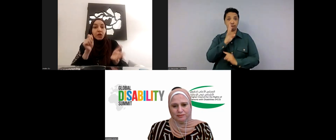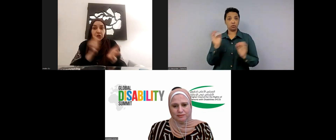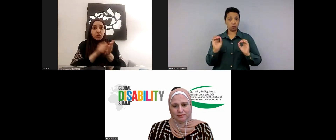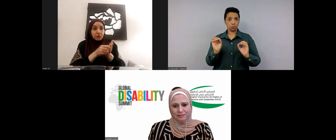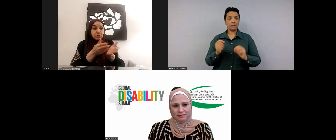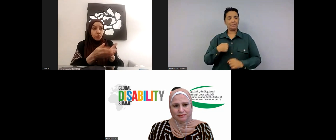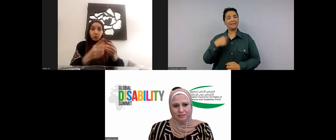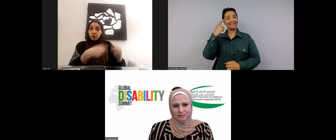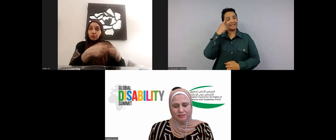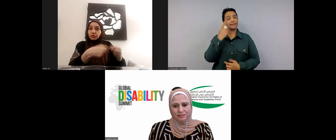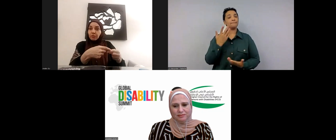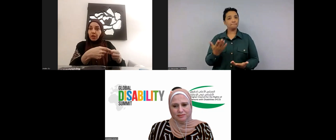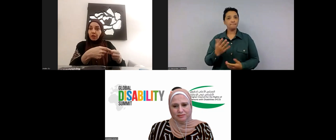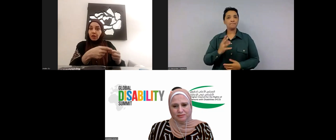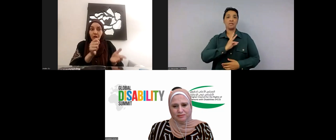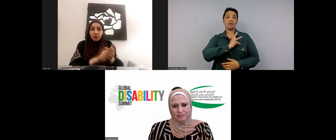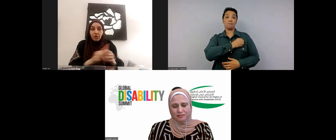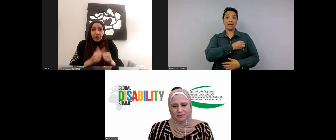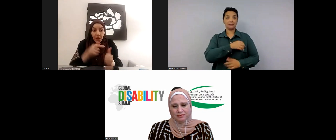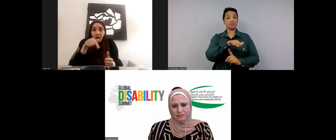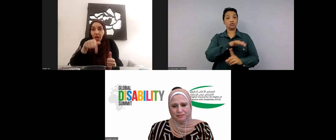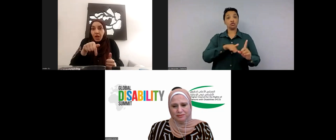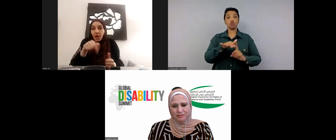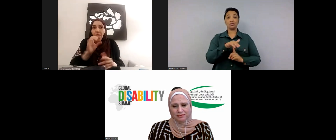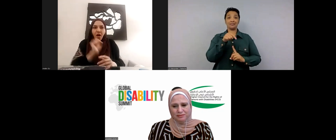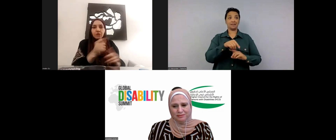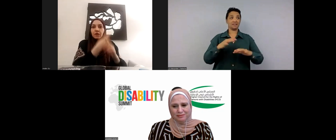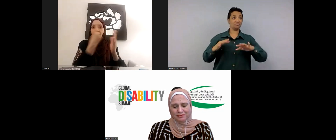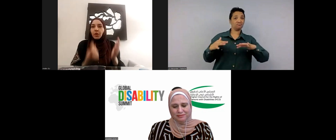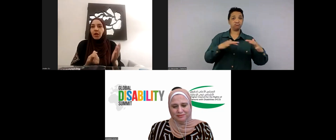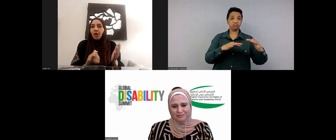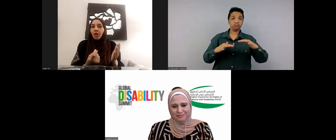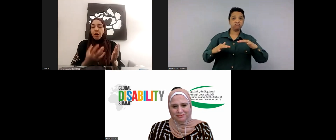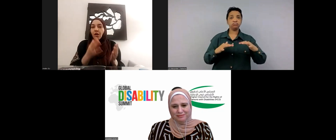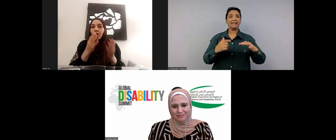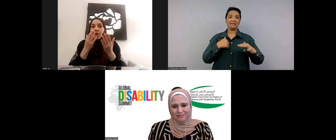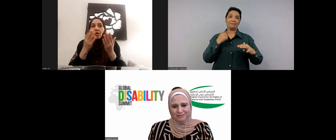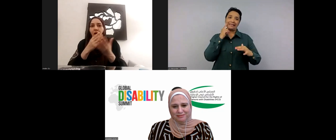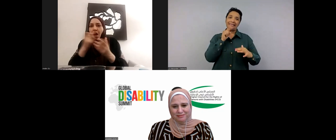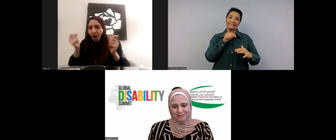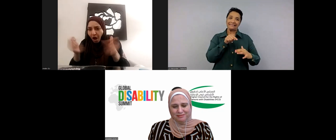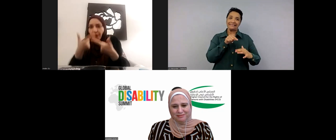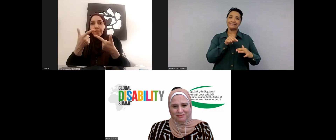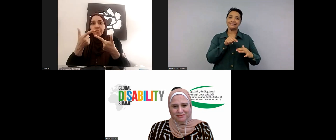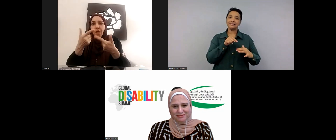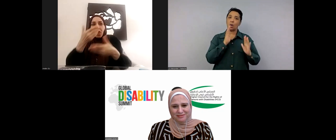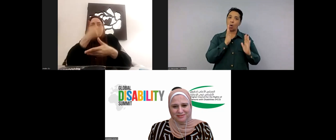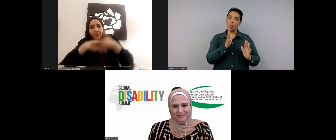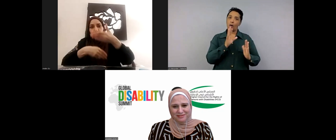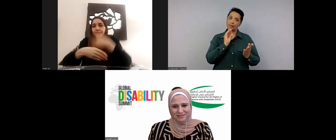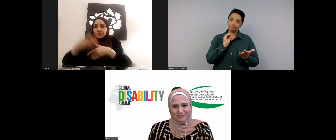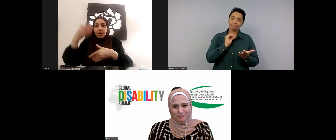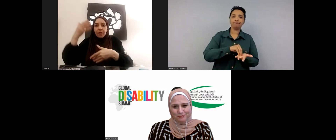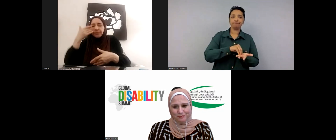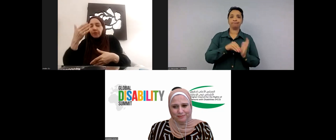Palestinian situation is going to be there, to be in focus, to